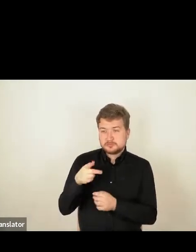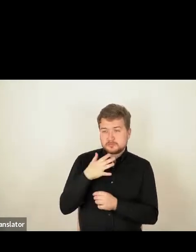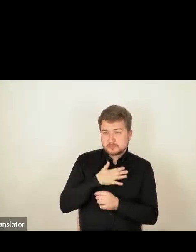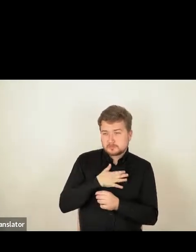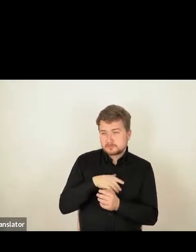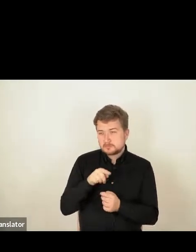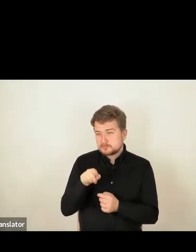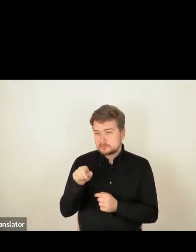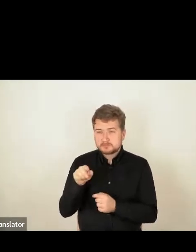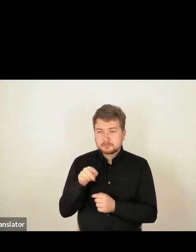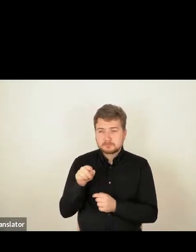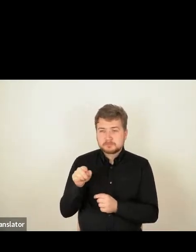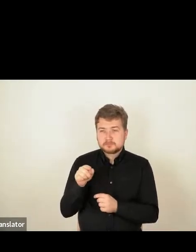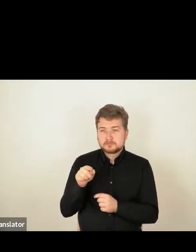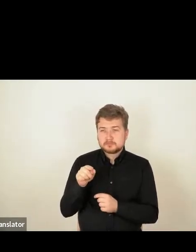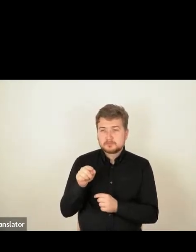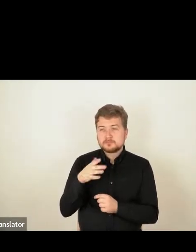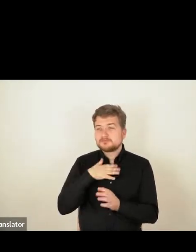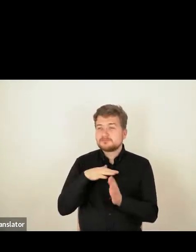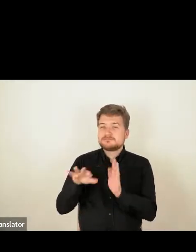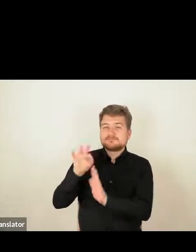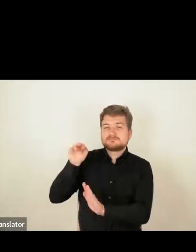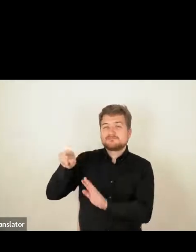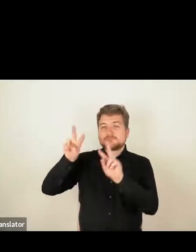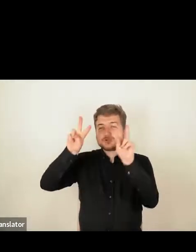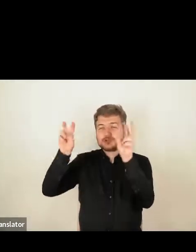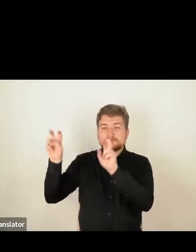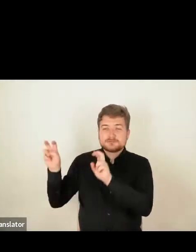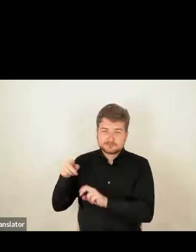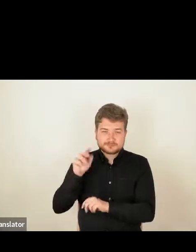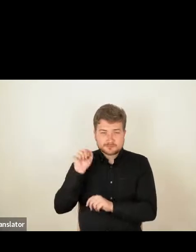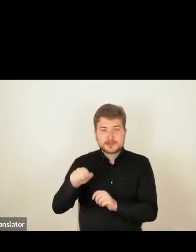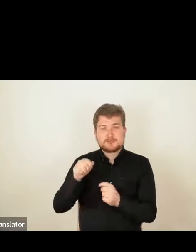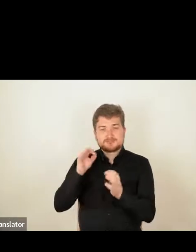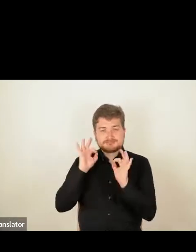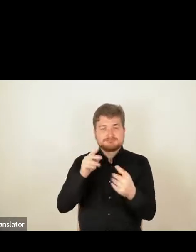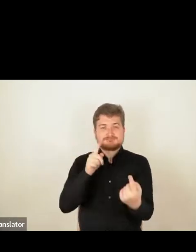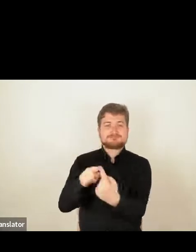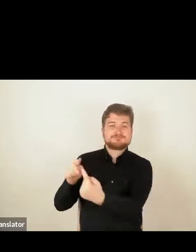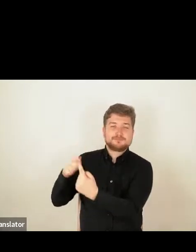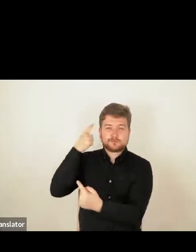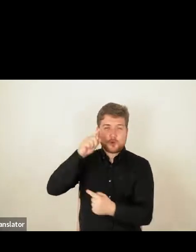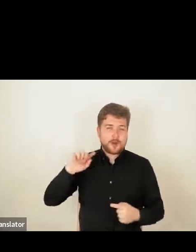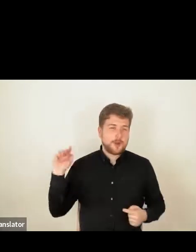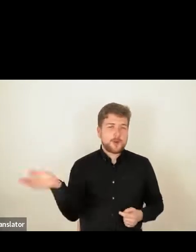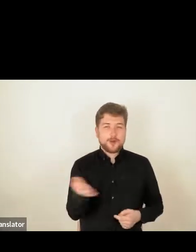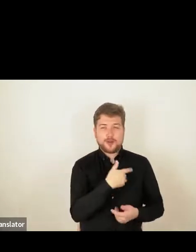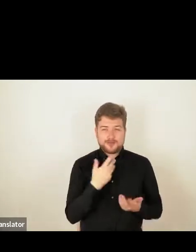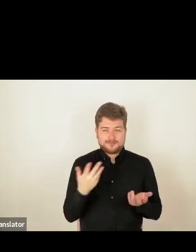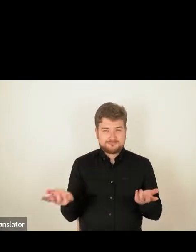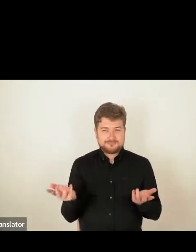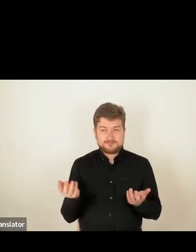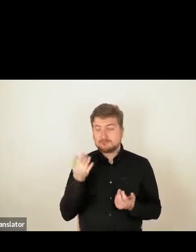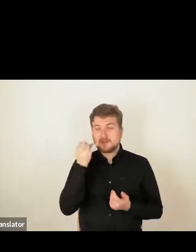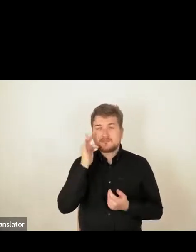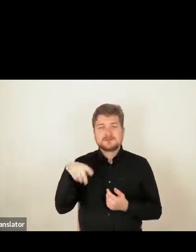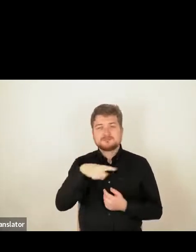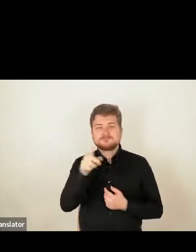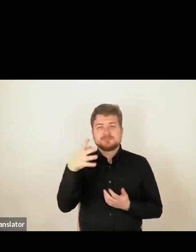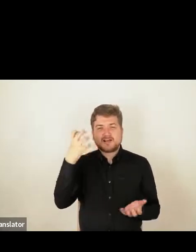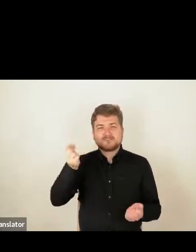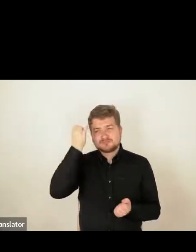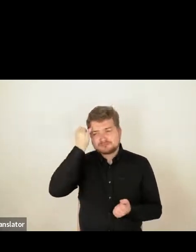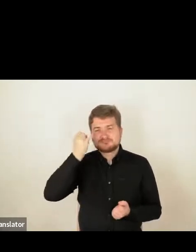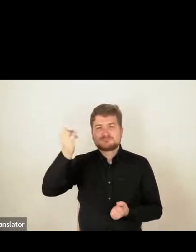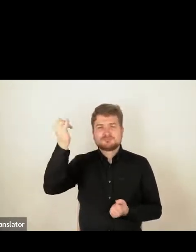in it for everybody, you're more likely to get the change through. And you're not going to get there